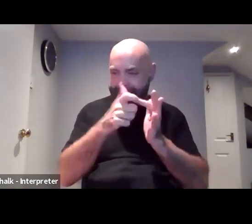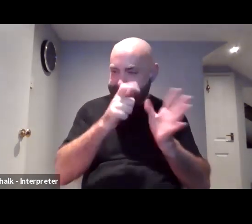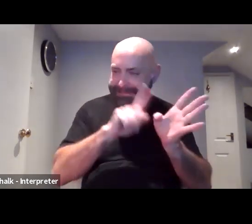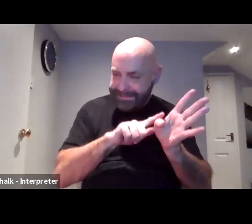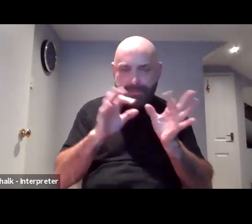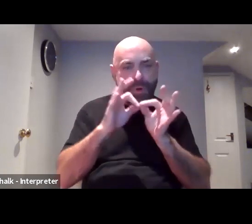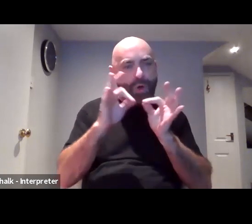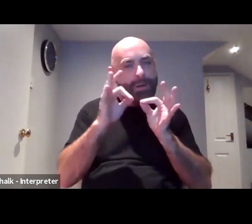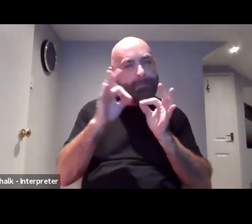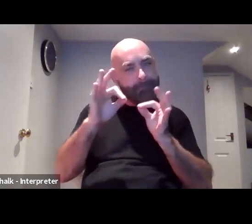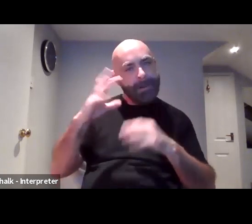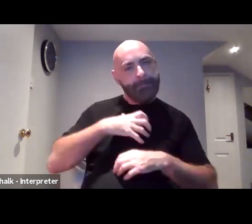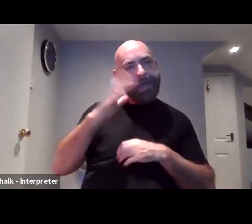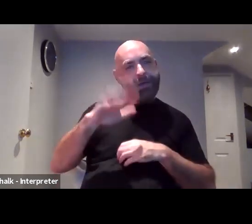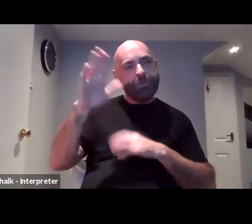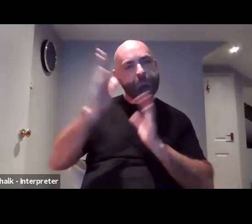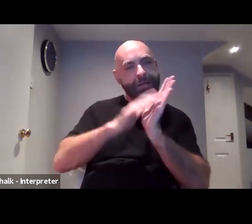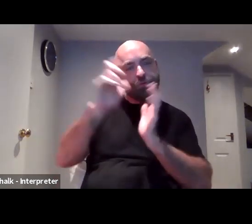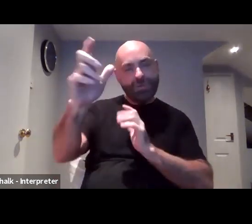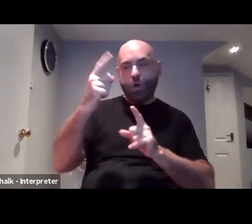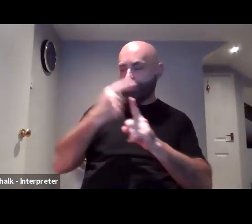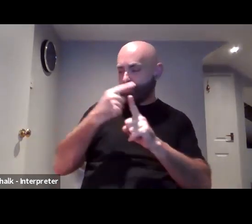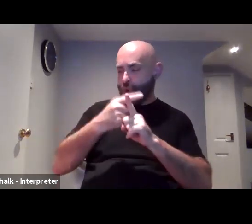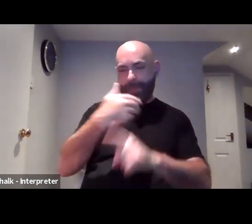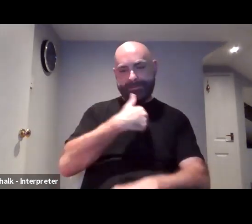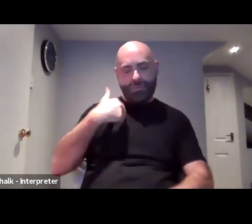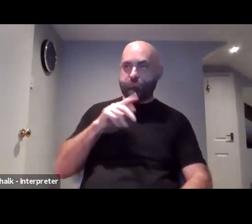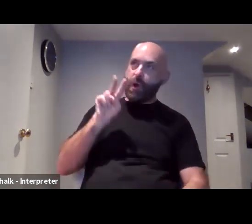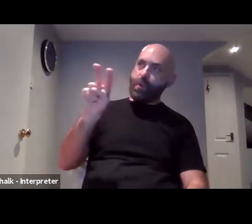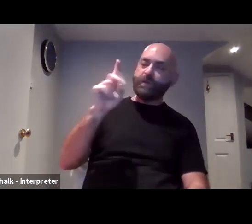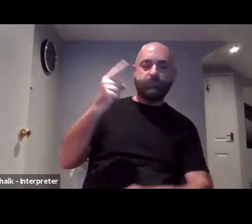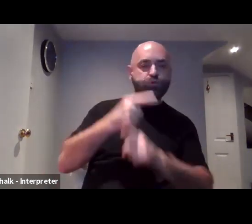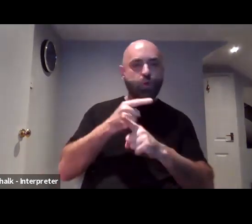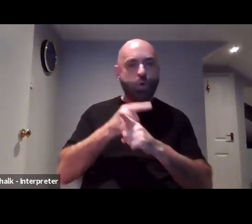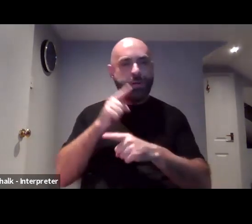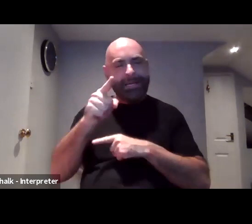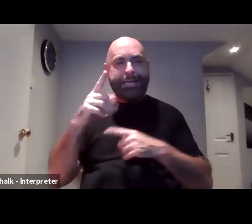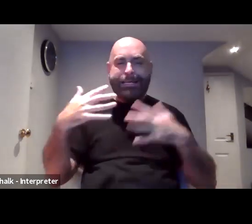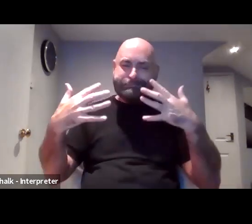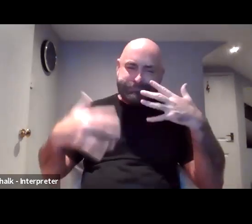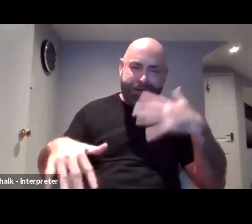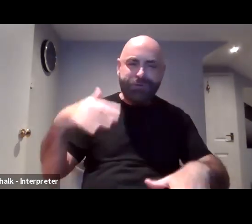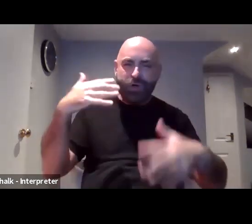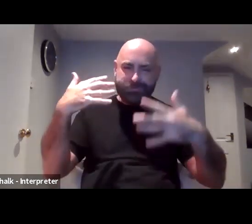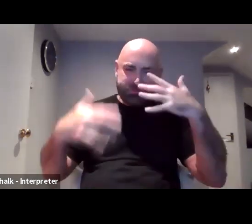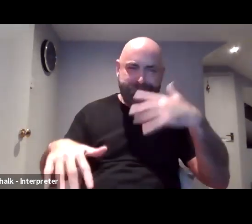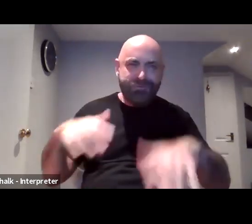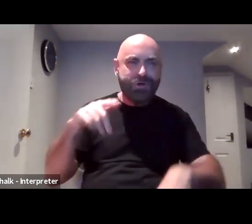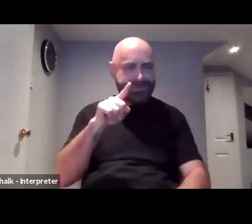Greater Manchester, was speaking at our launch seminar this morning, and he's suffering this for Greater